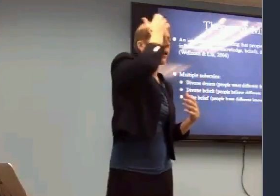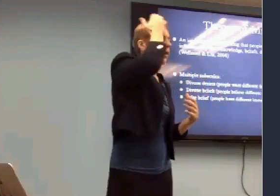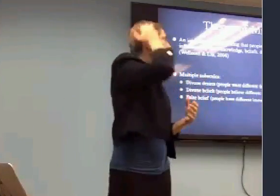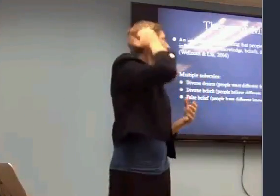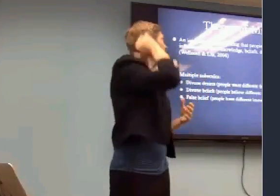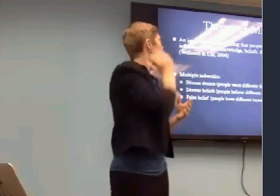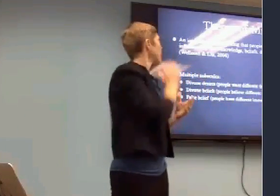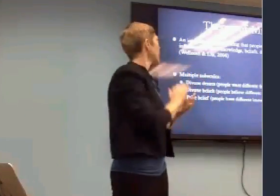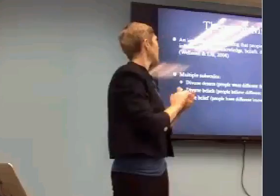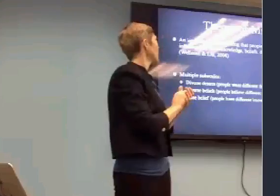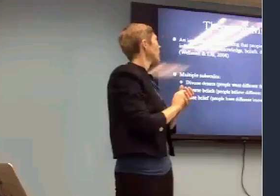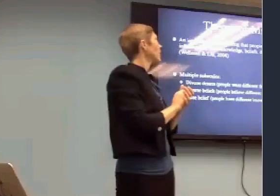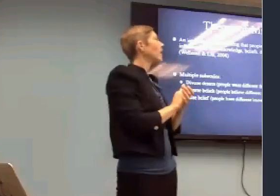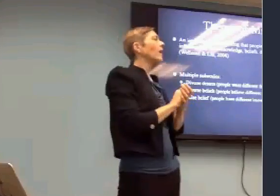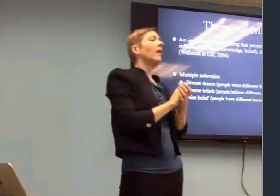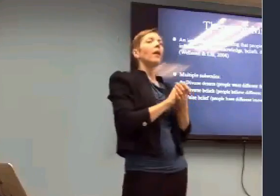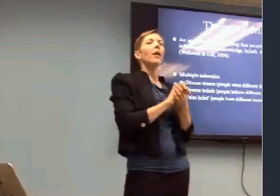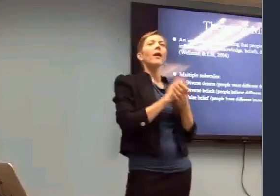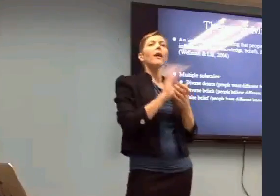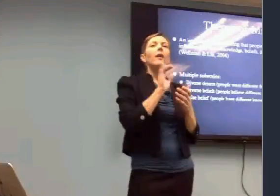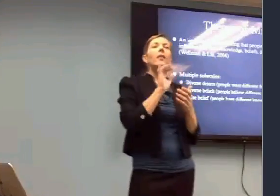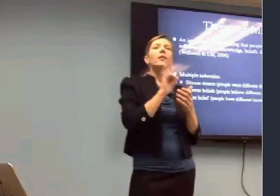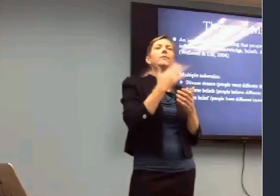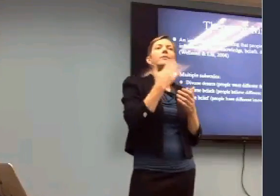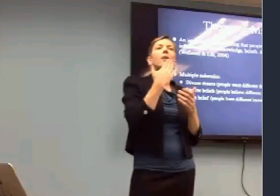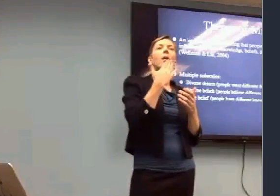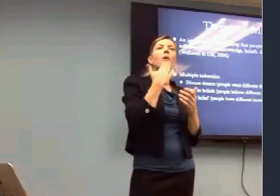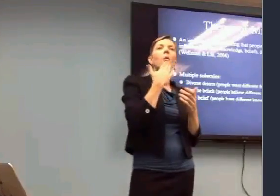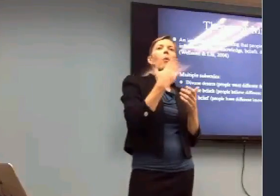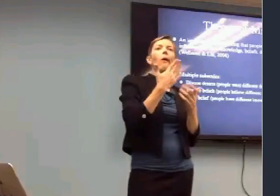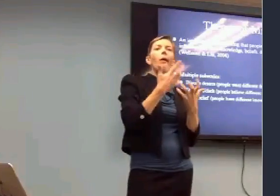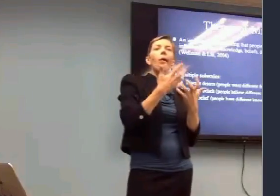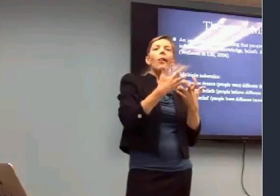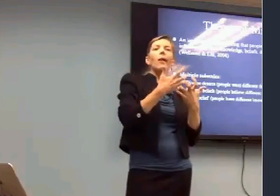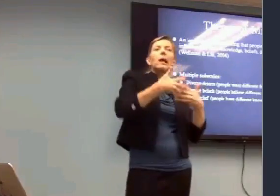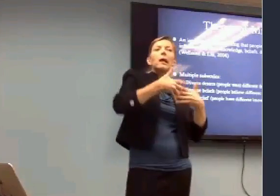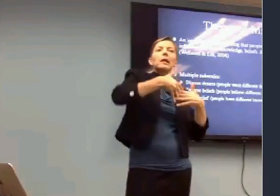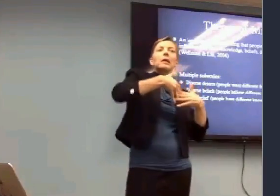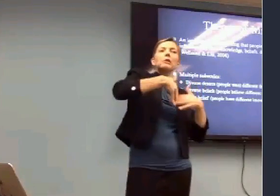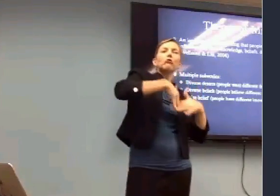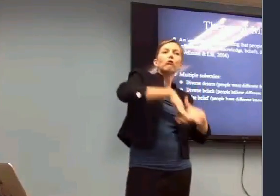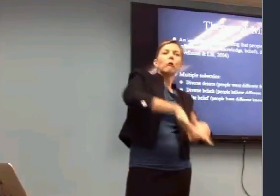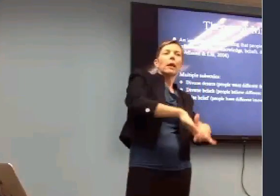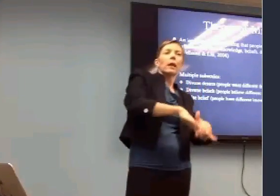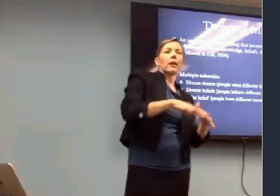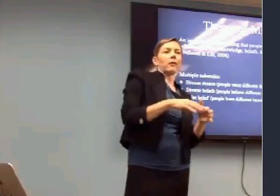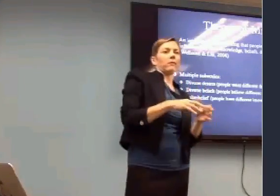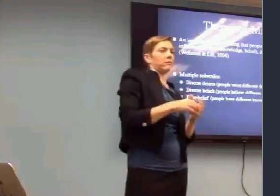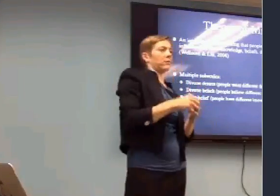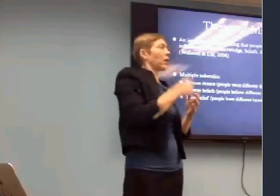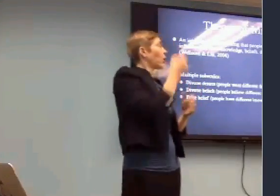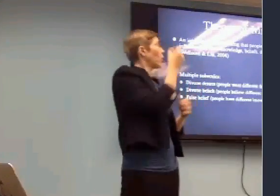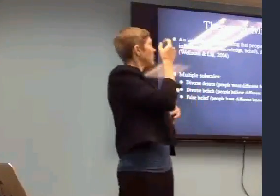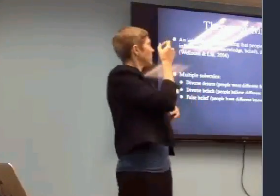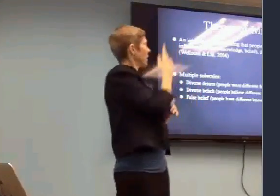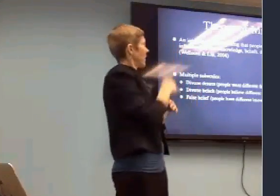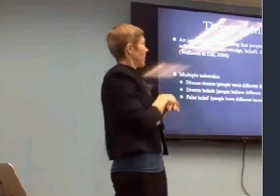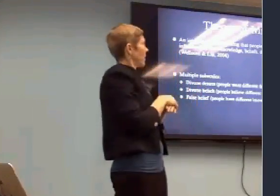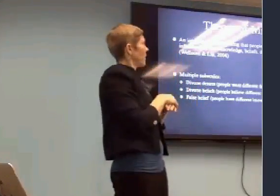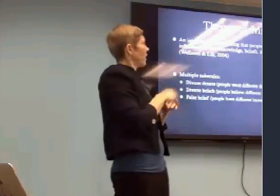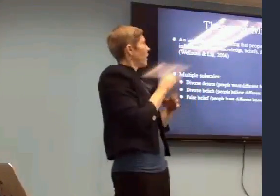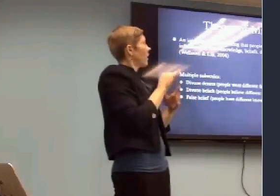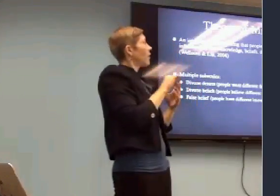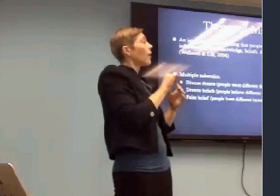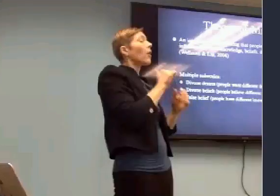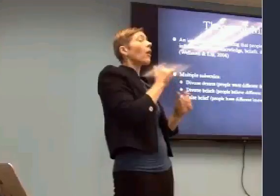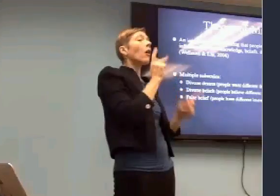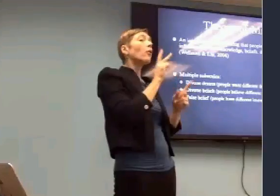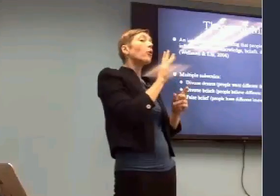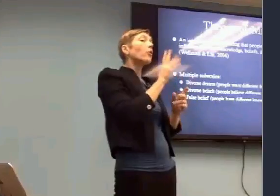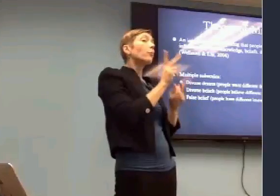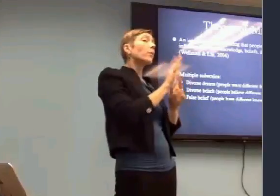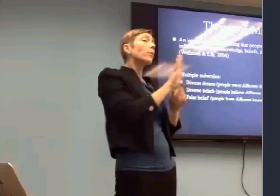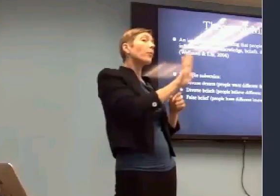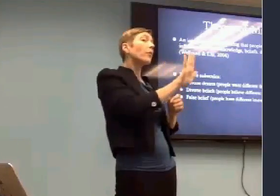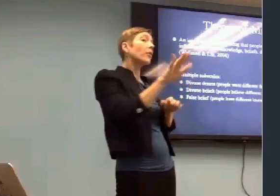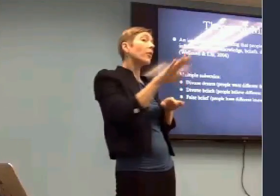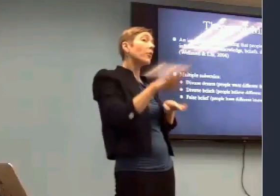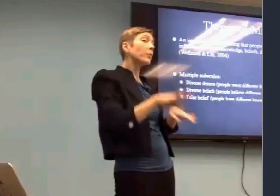And you might not be familiar with it, but it is an integrated understanding